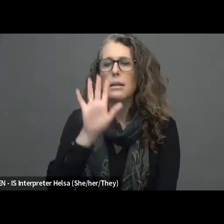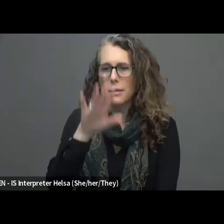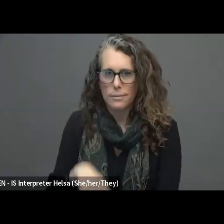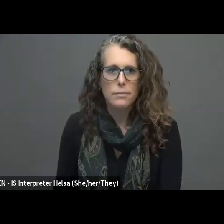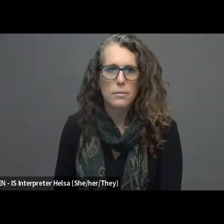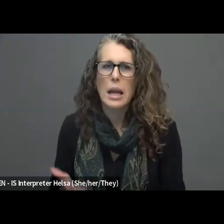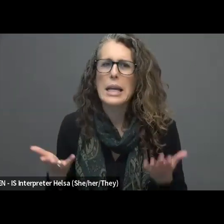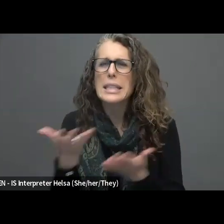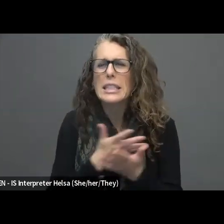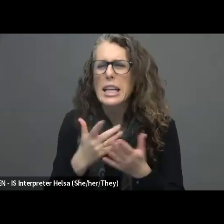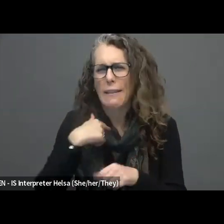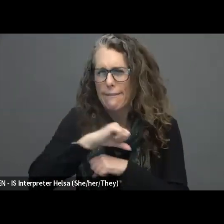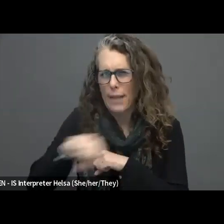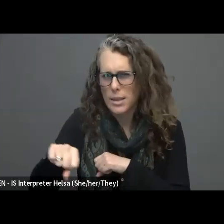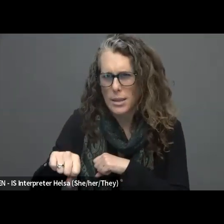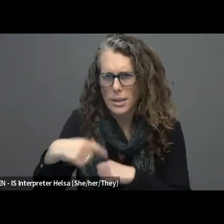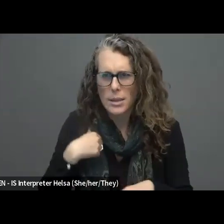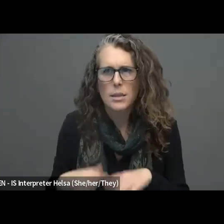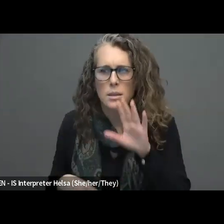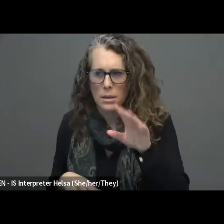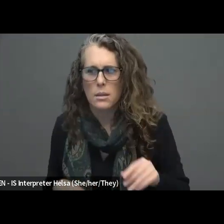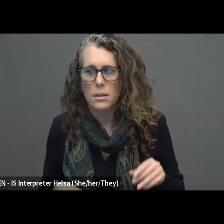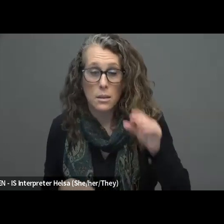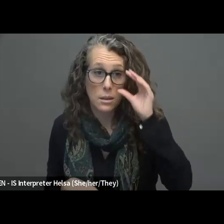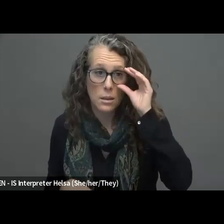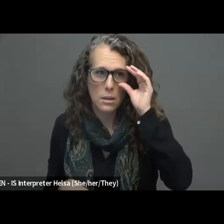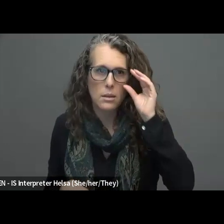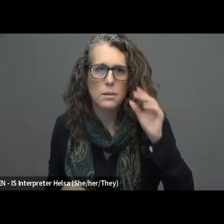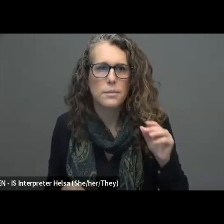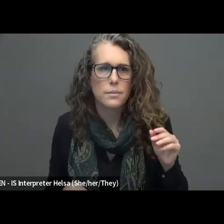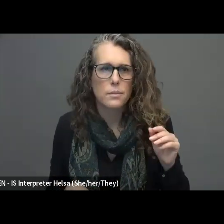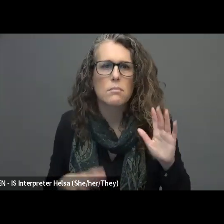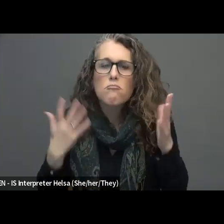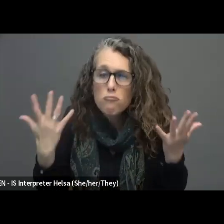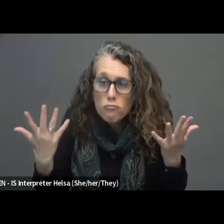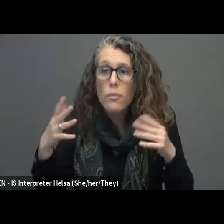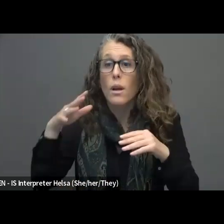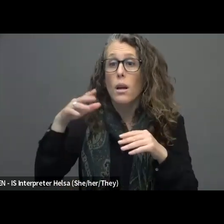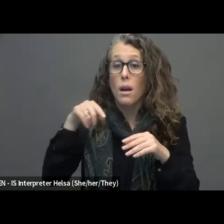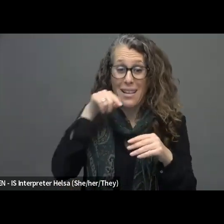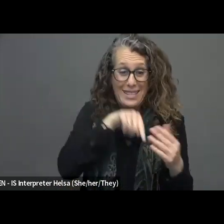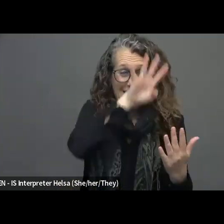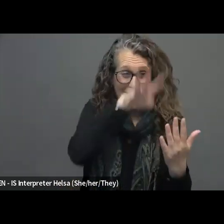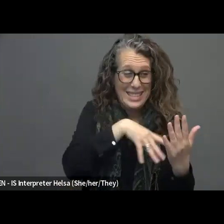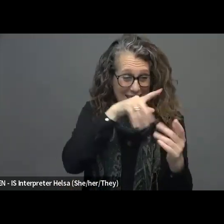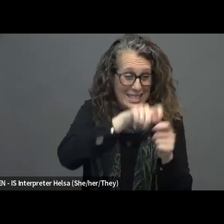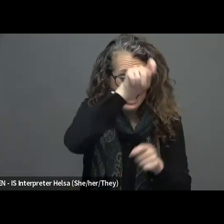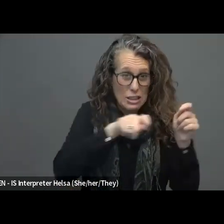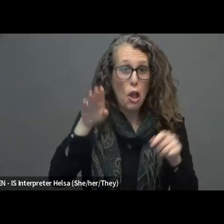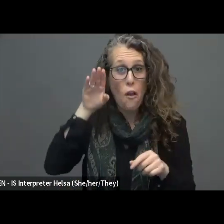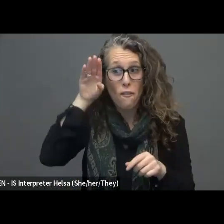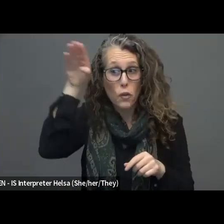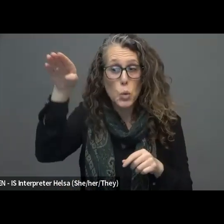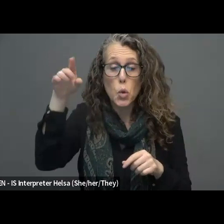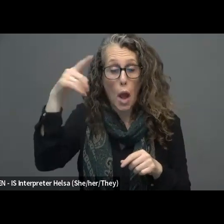quick. So I think we have a very good basis for the future use of the scale in different assessment contexts. So I